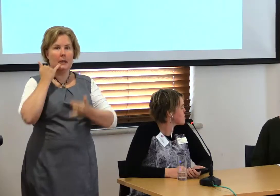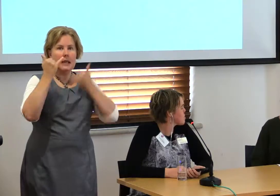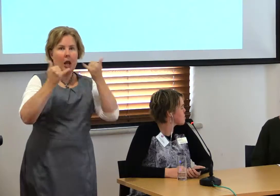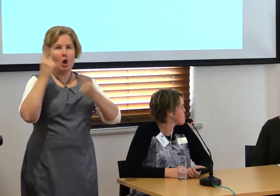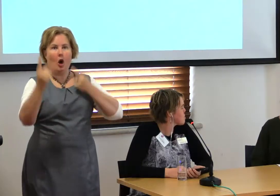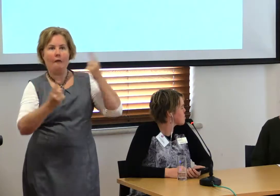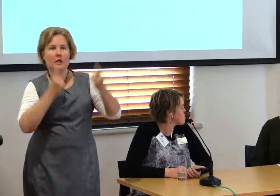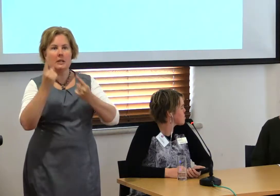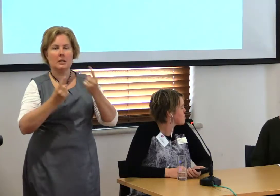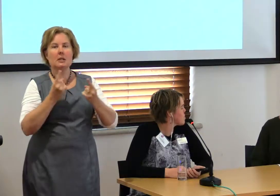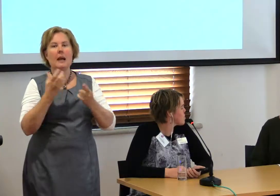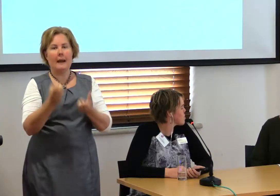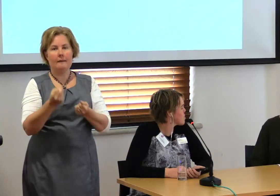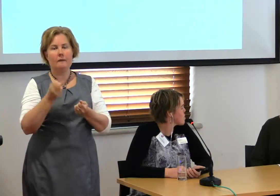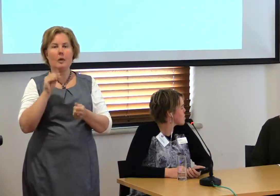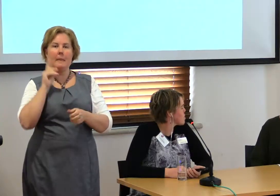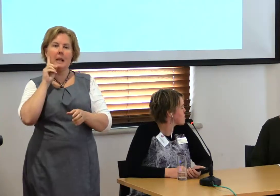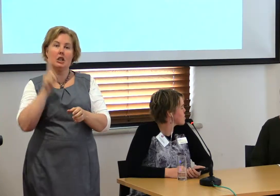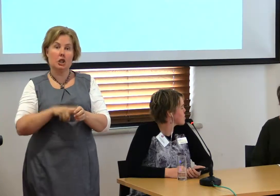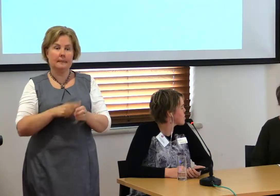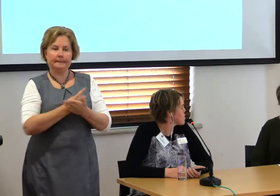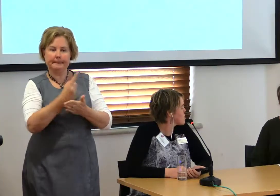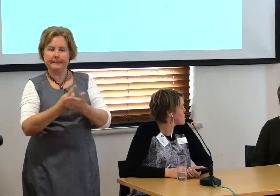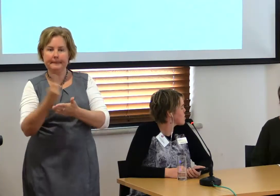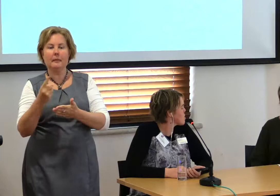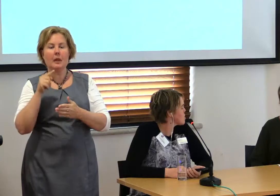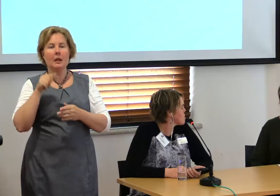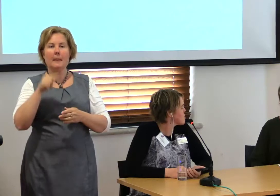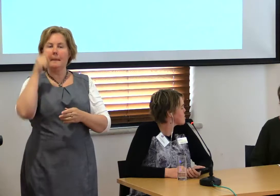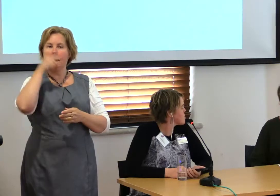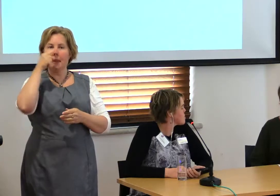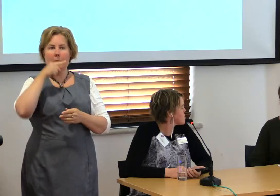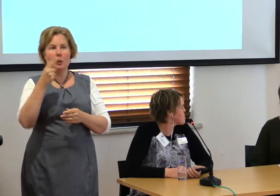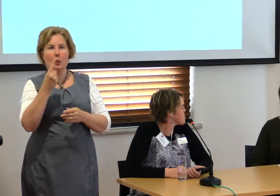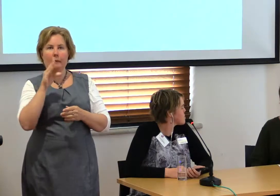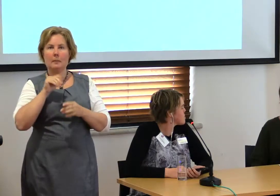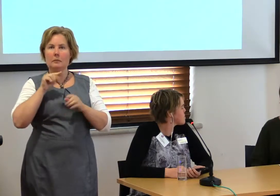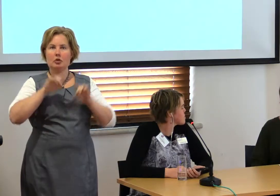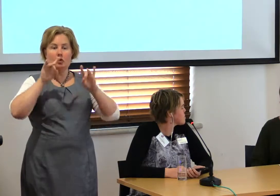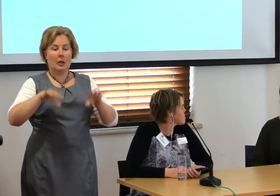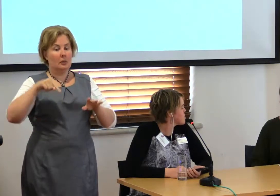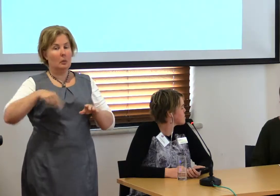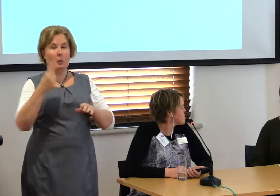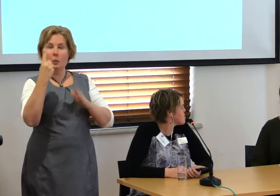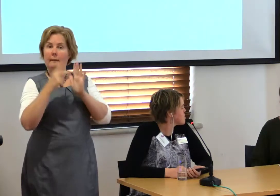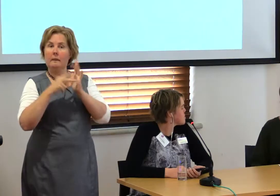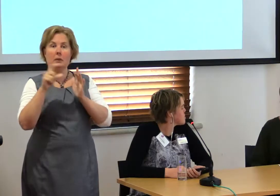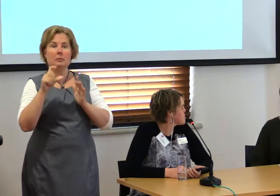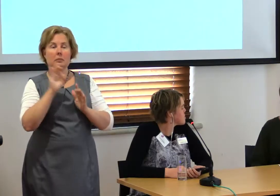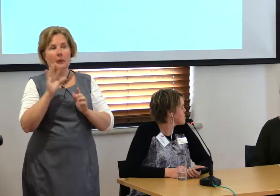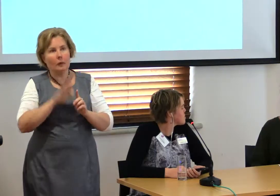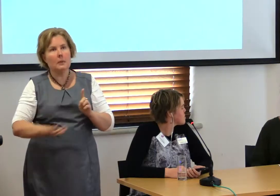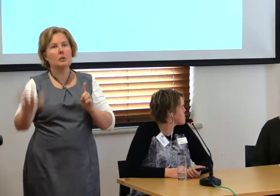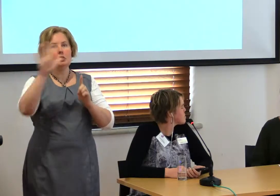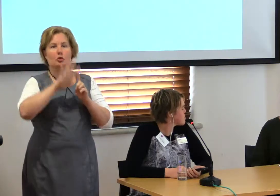we ran last year. And they were from people all across Australia, so our membership base were invited to